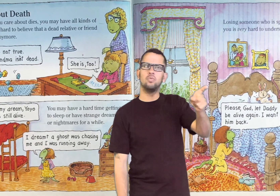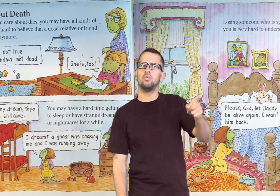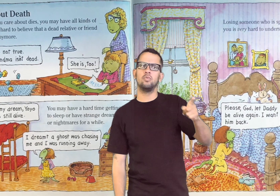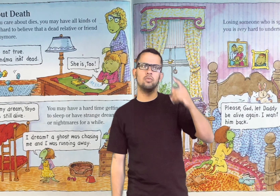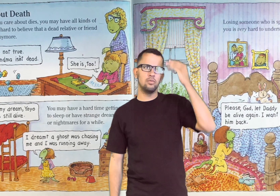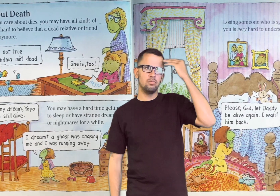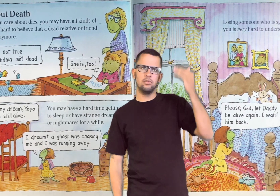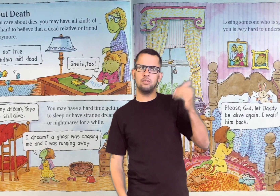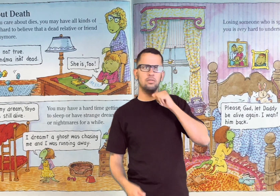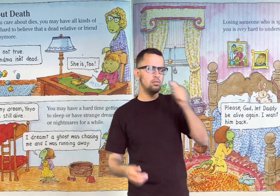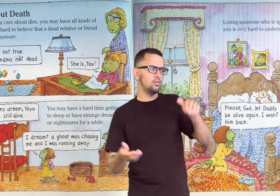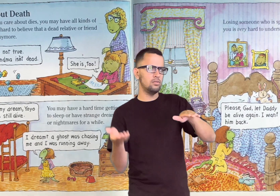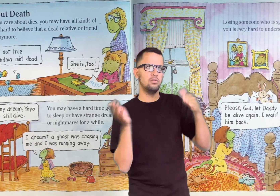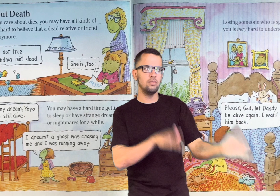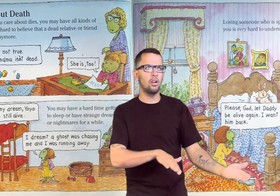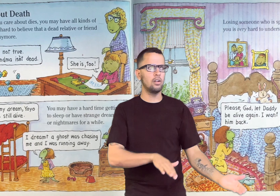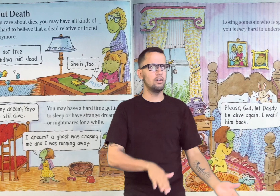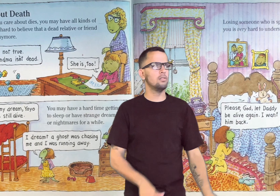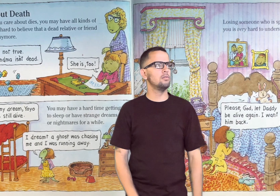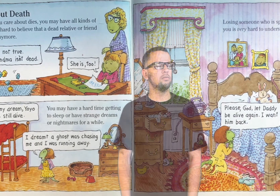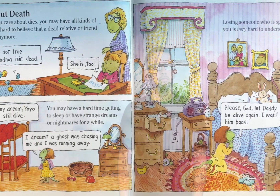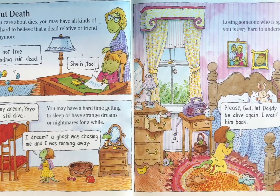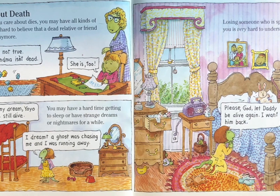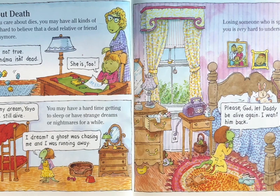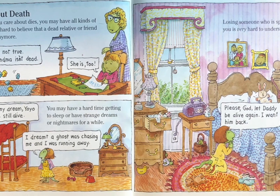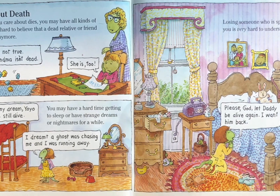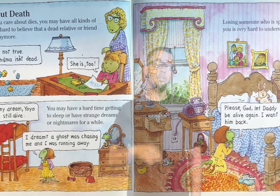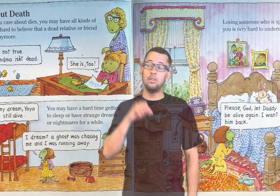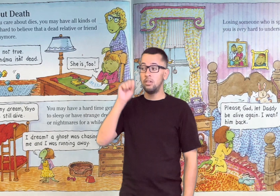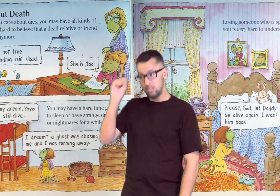It's not true. Grandma isn't dead.